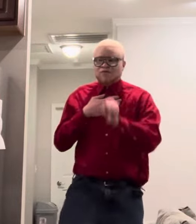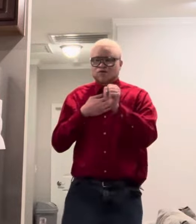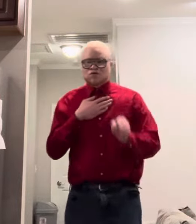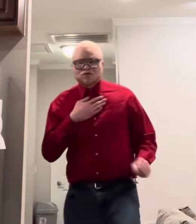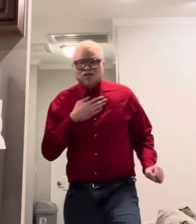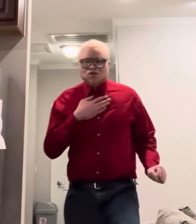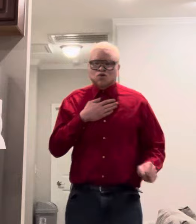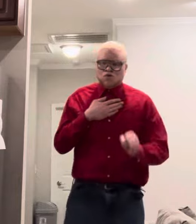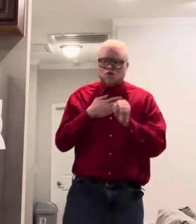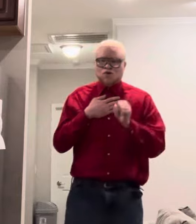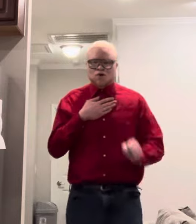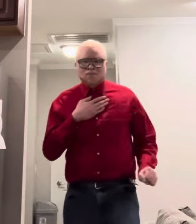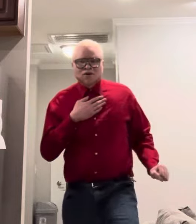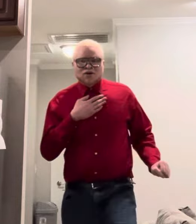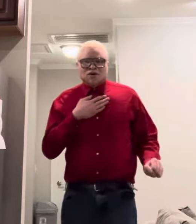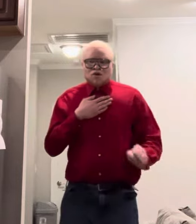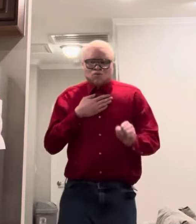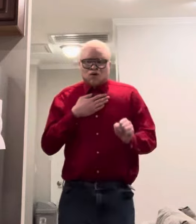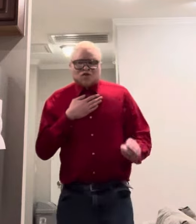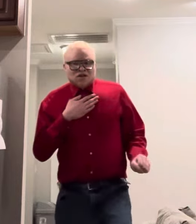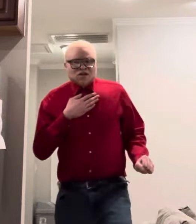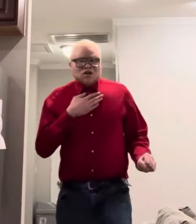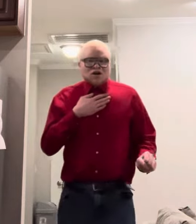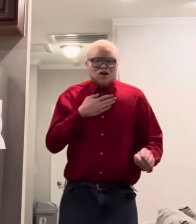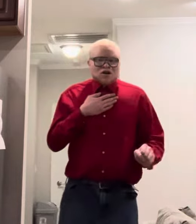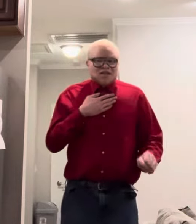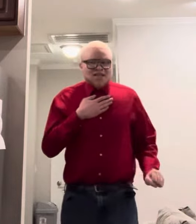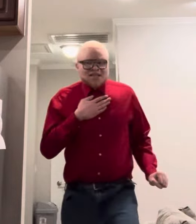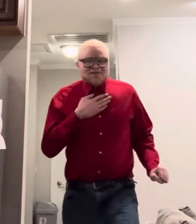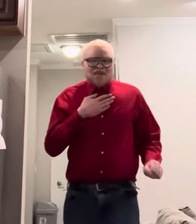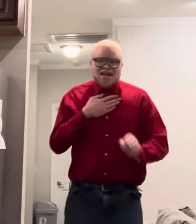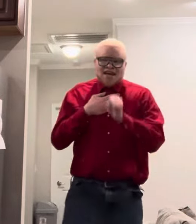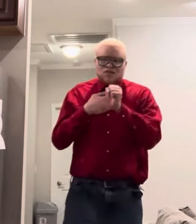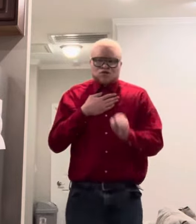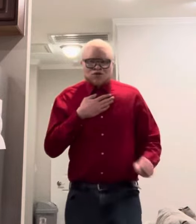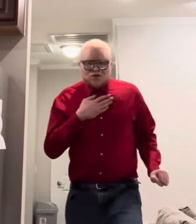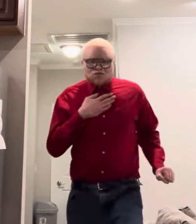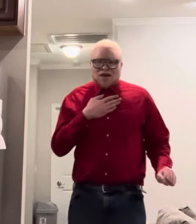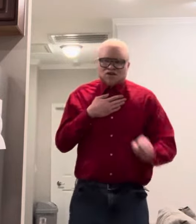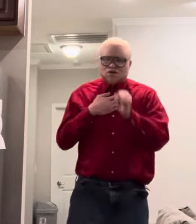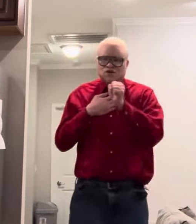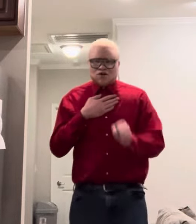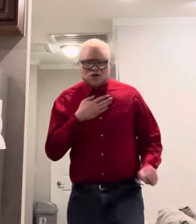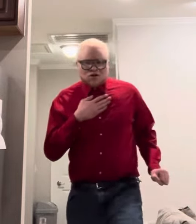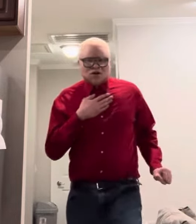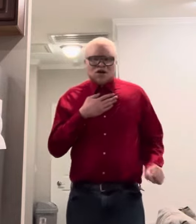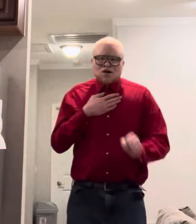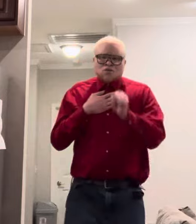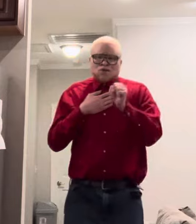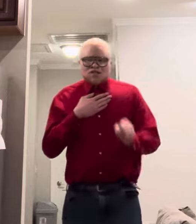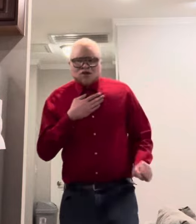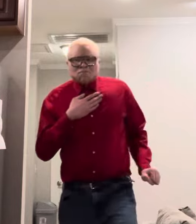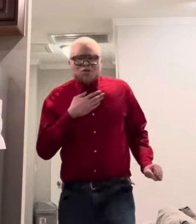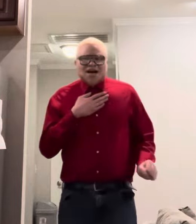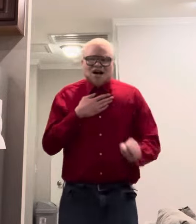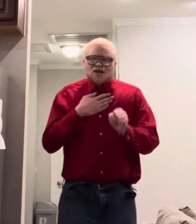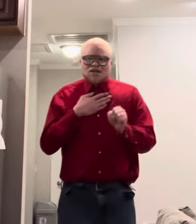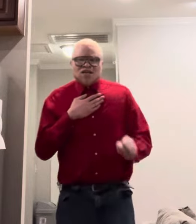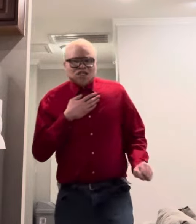through the storm. With her garlands of victory around her, when so proudly she